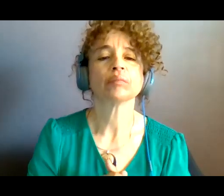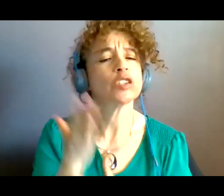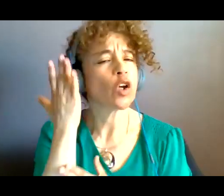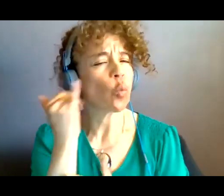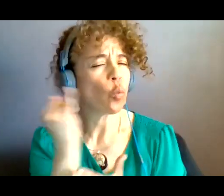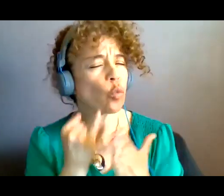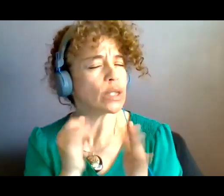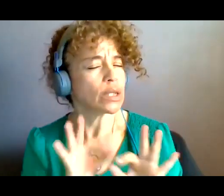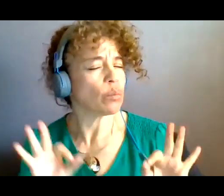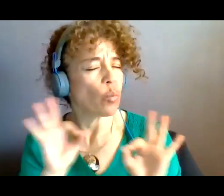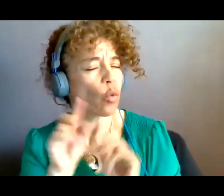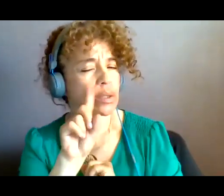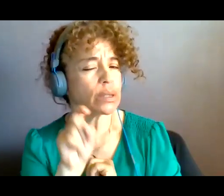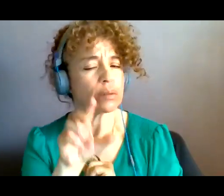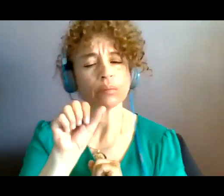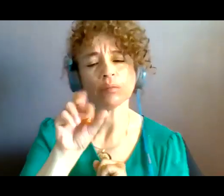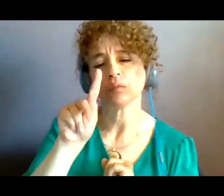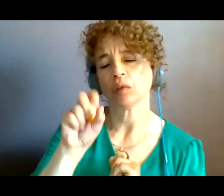Why is art important?